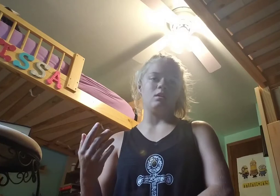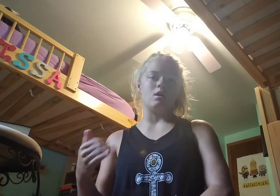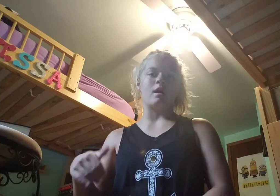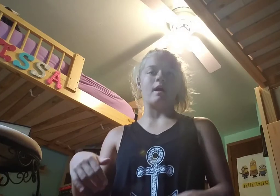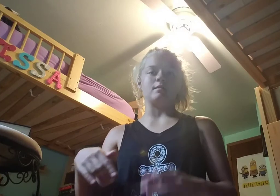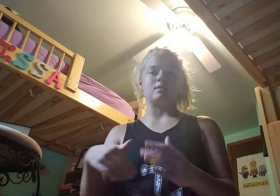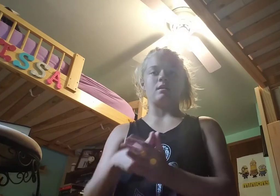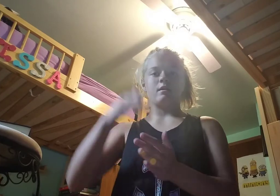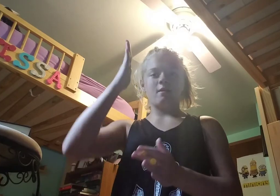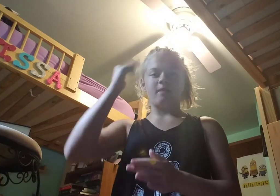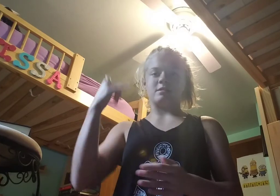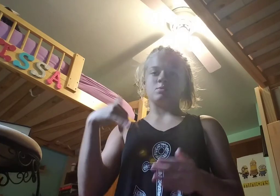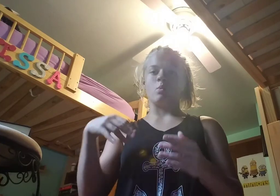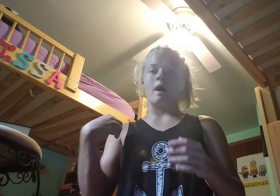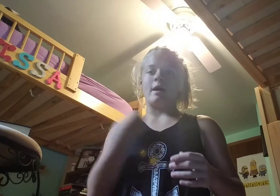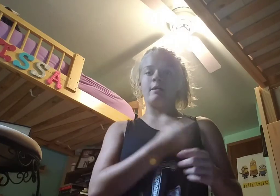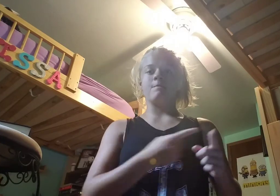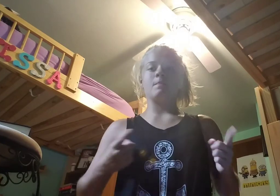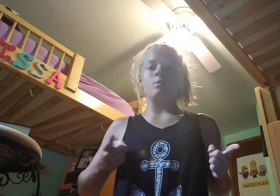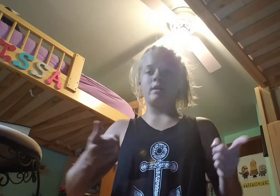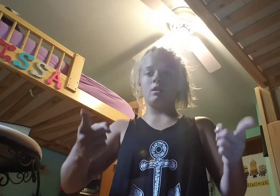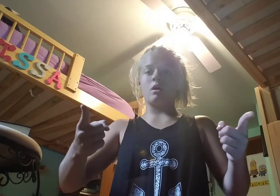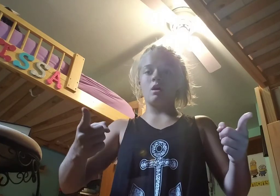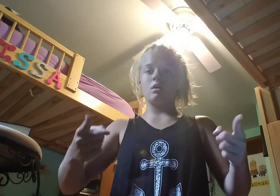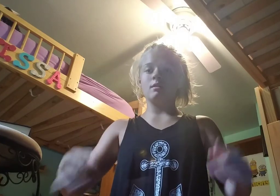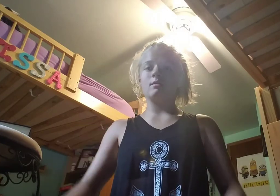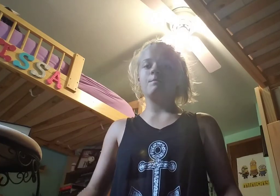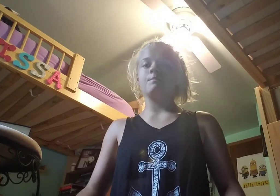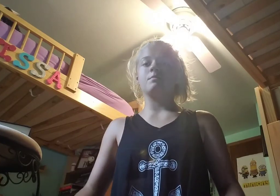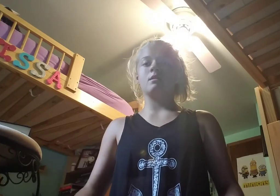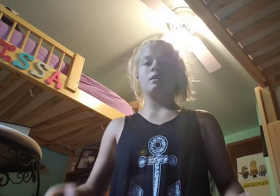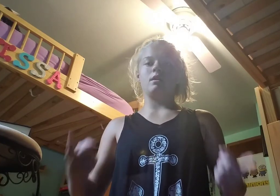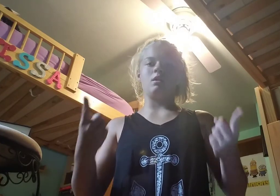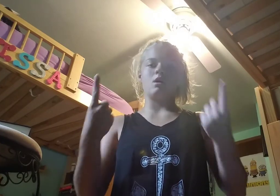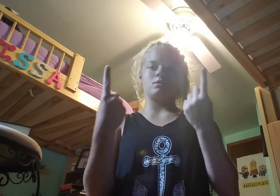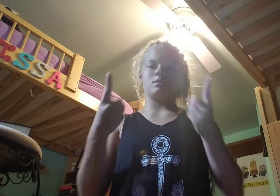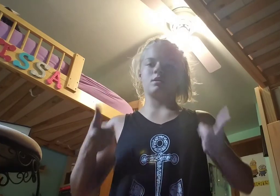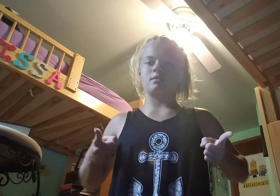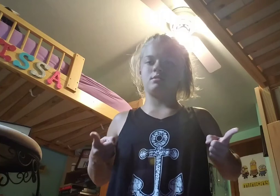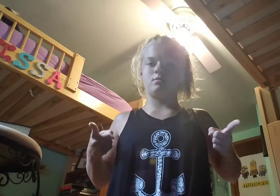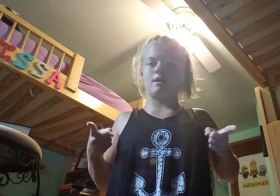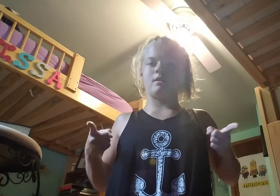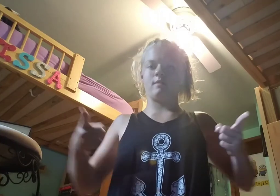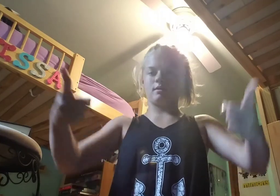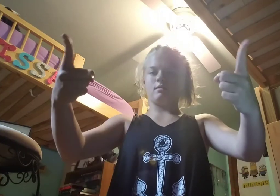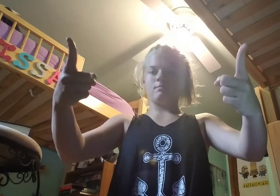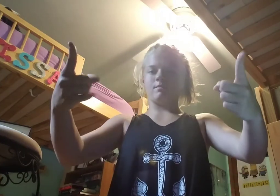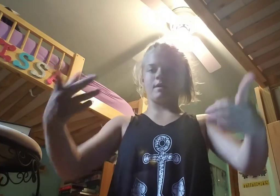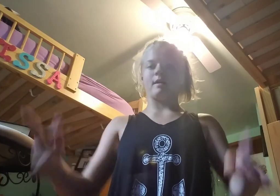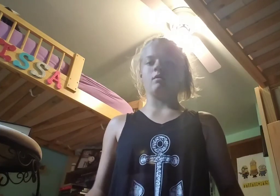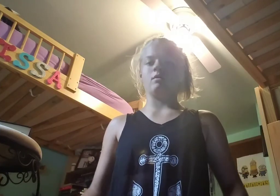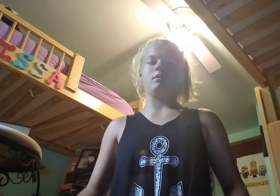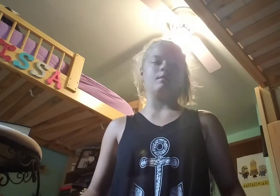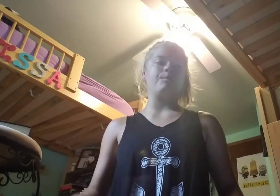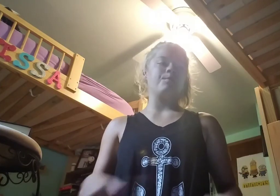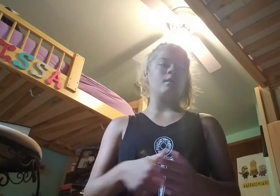along. I signed, that's why we get along. Get along, so you just kind of do that and like bring it out. Yeah.